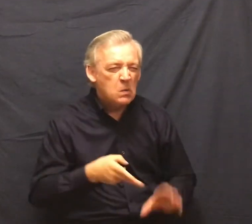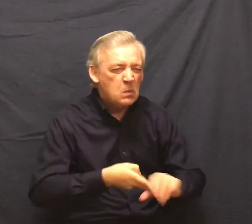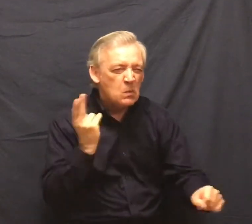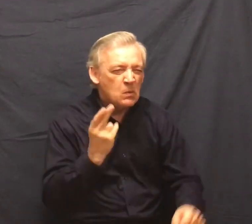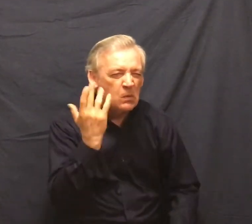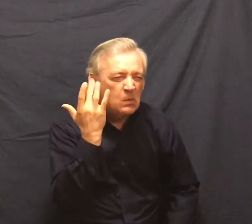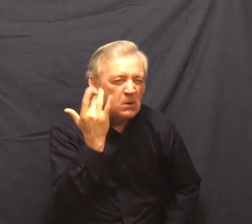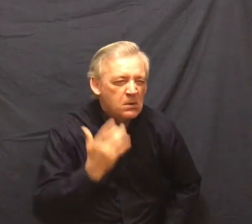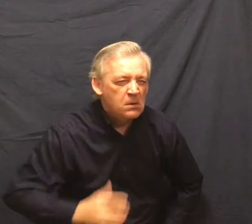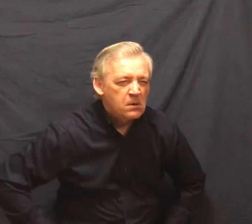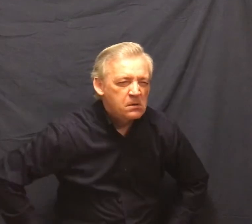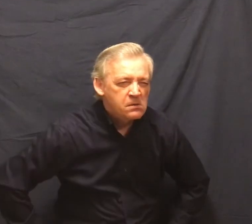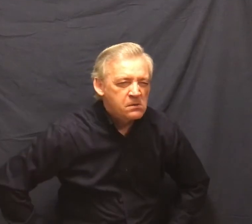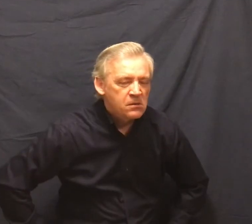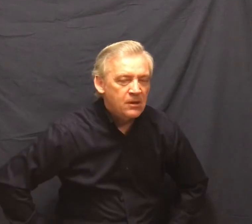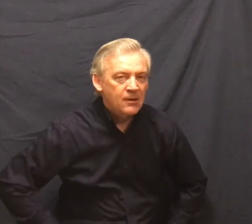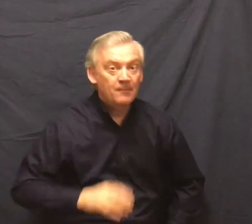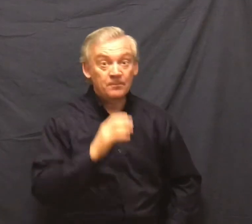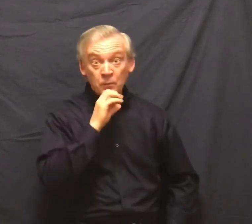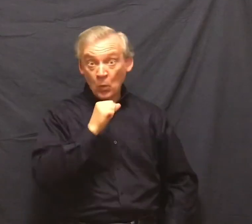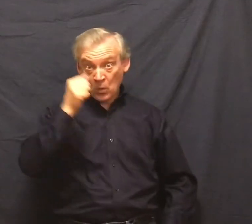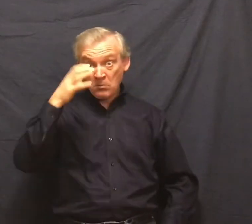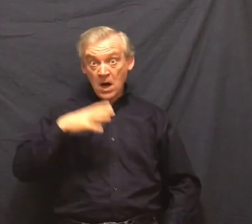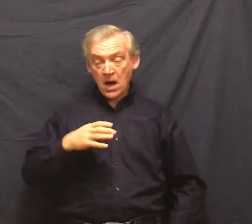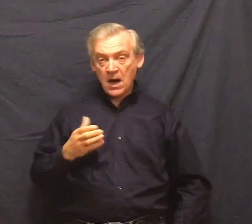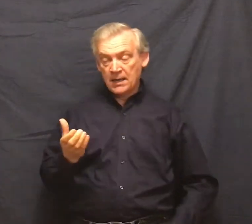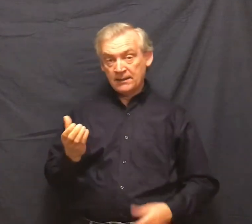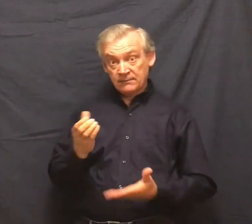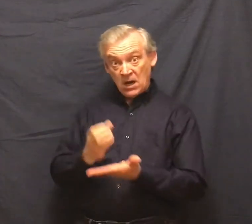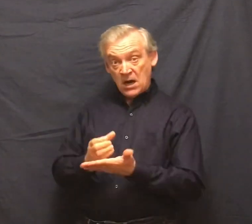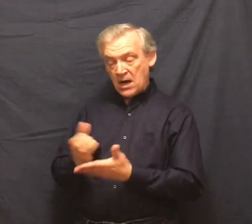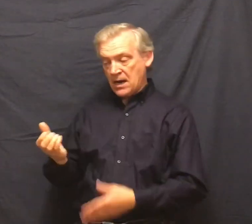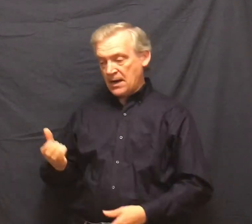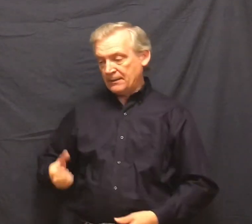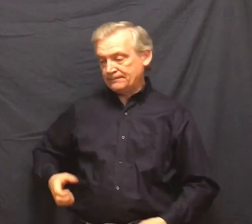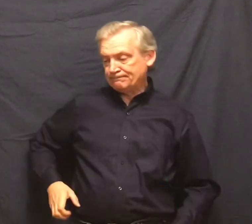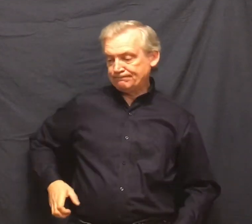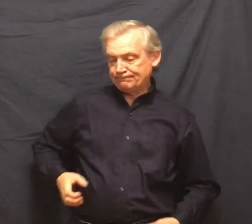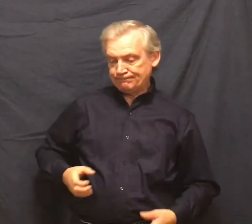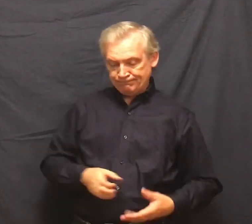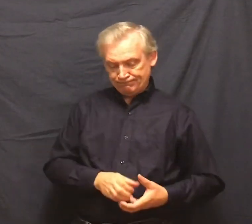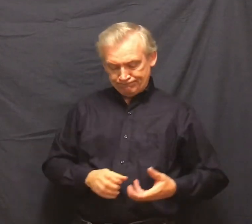old man put the yellow can in his pocket, and he rubbed his bristly white whiskers with his knuckles.